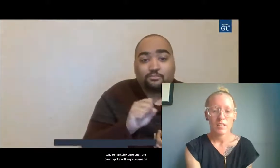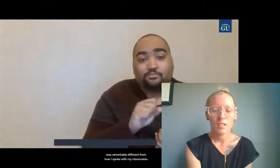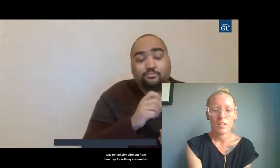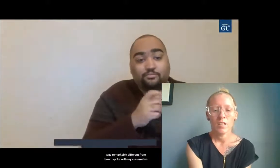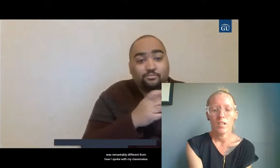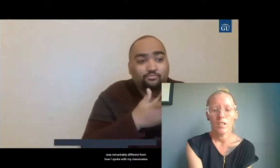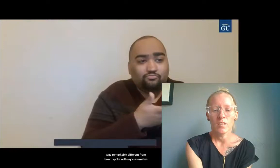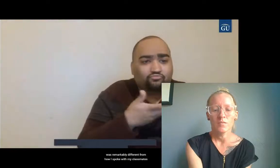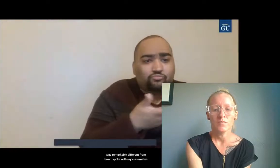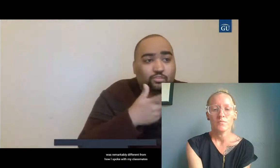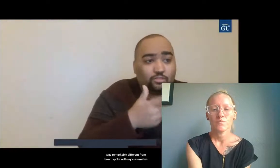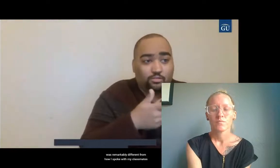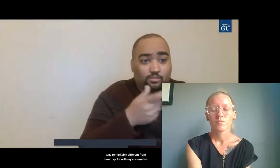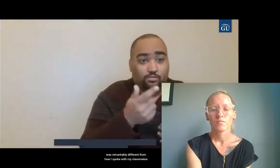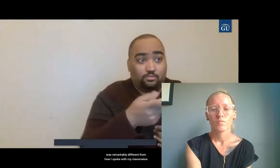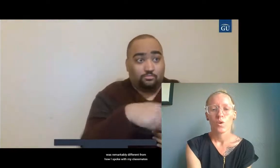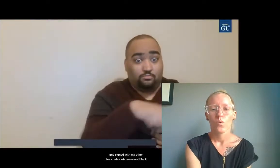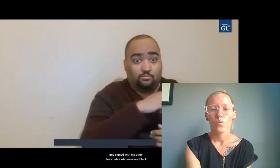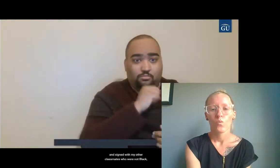sign